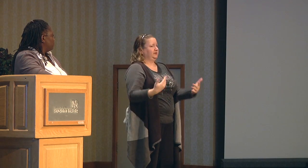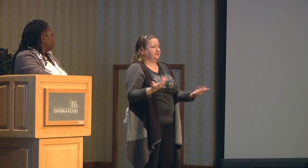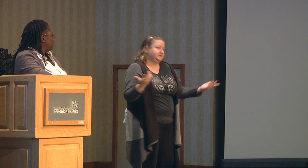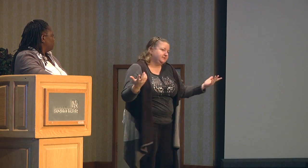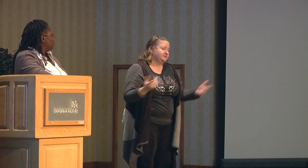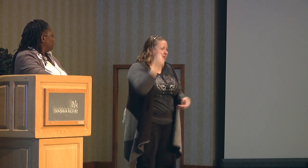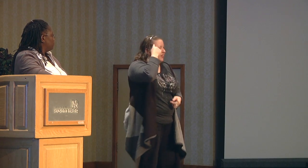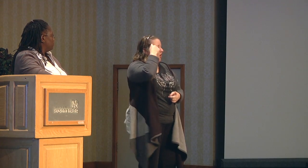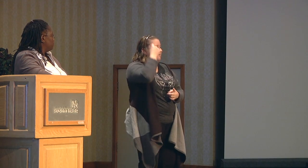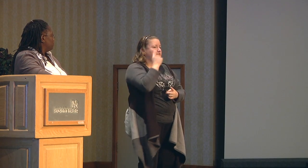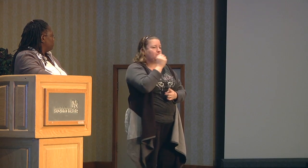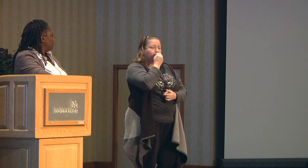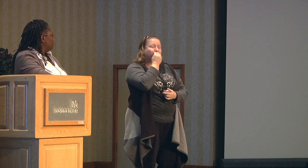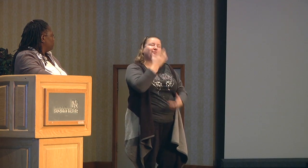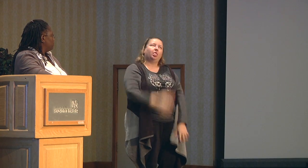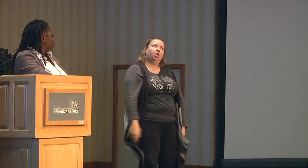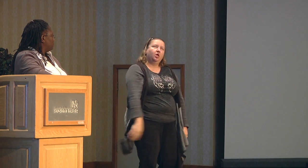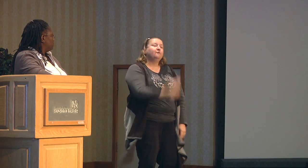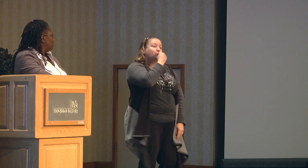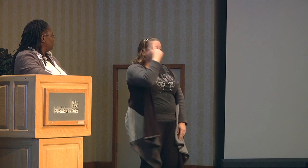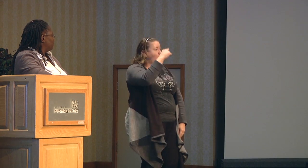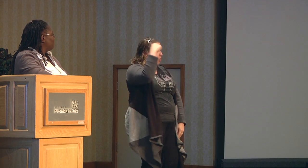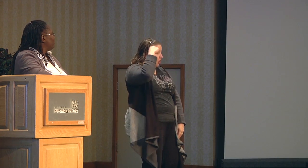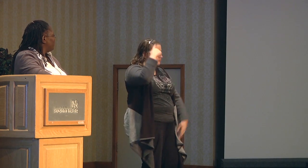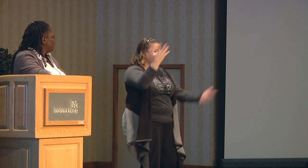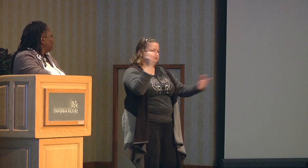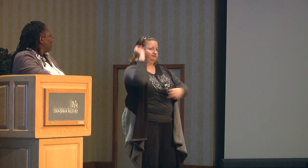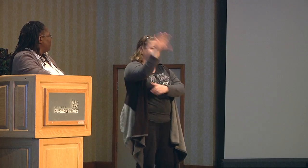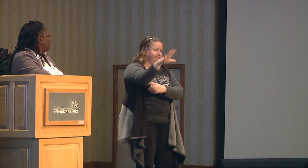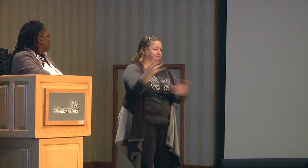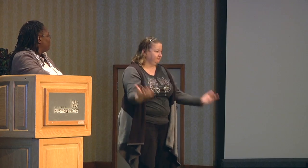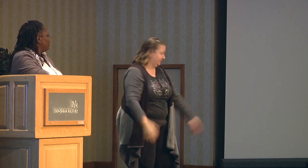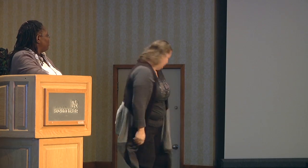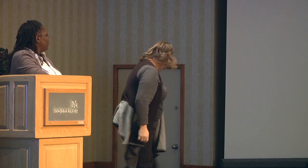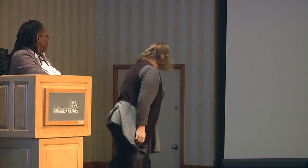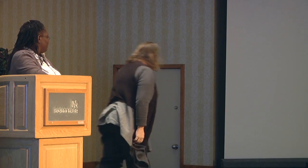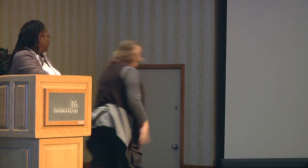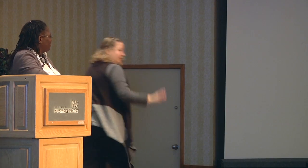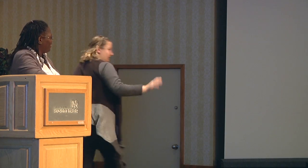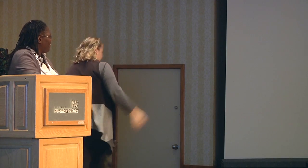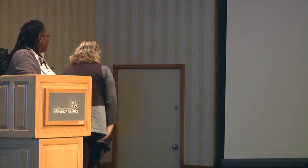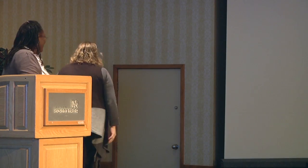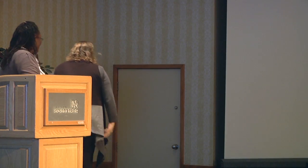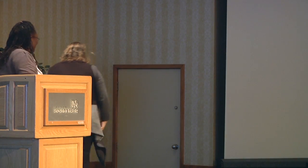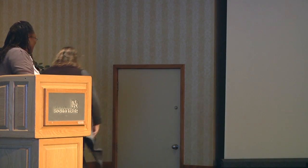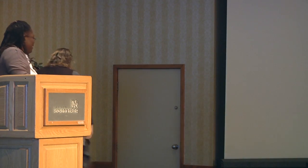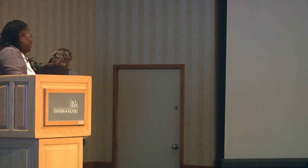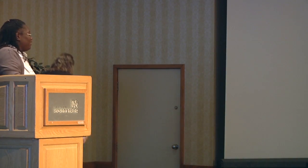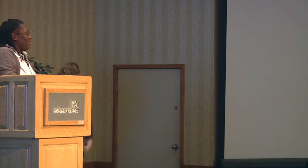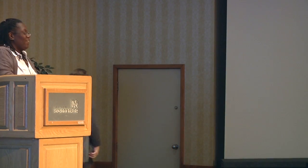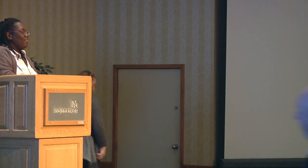really will have an impact. The first impression we make is an important one. So just some food for thought. Thank